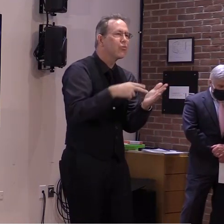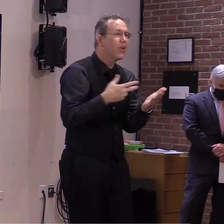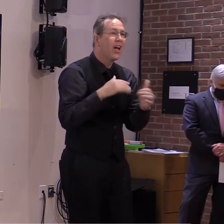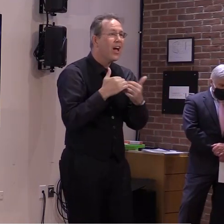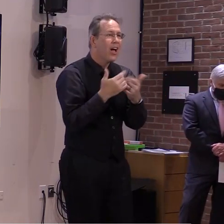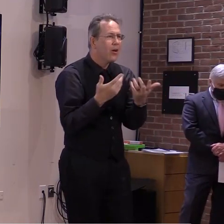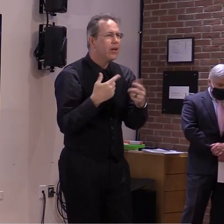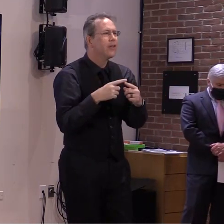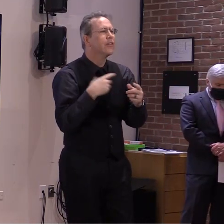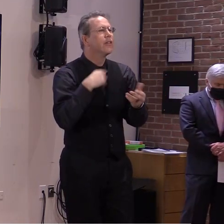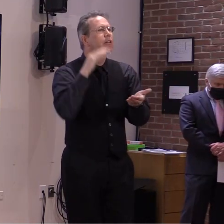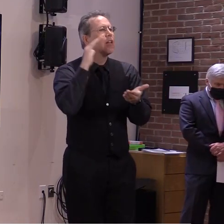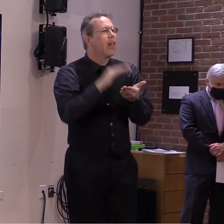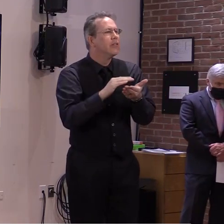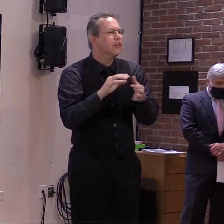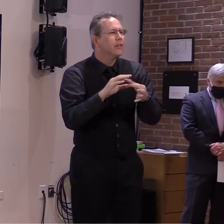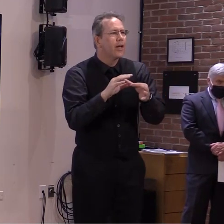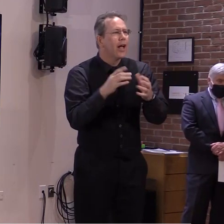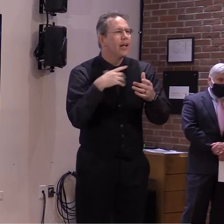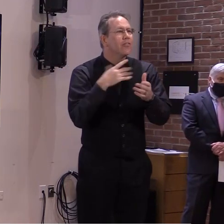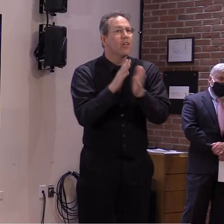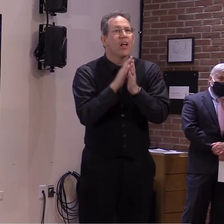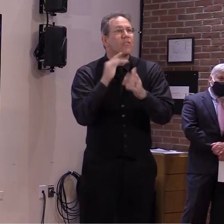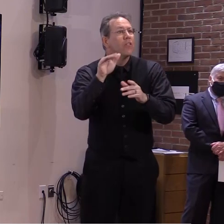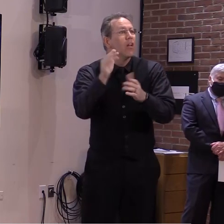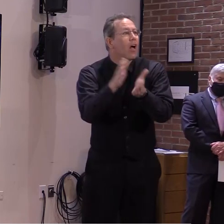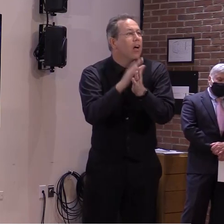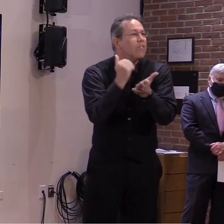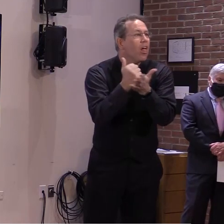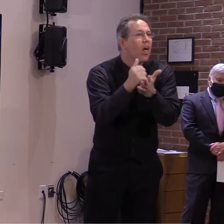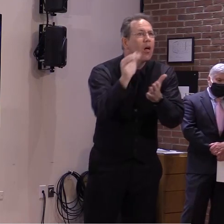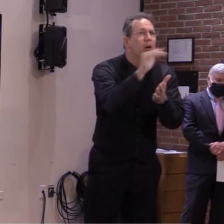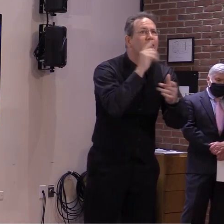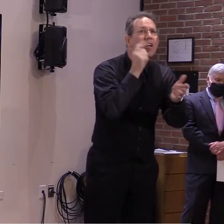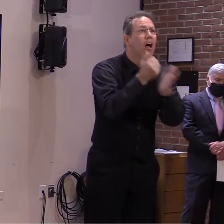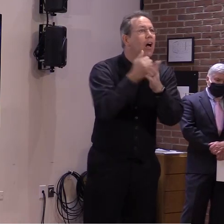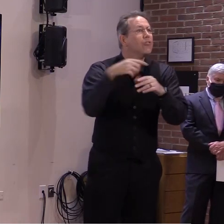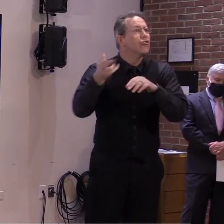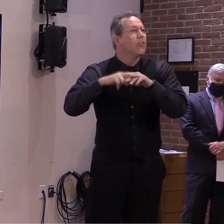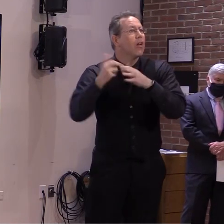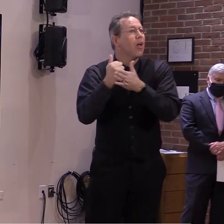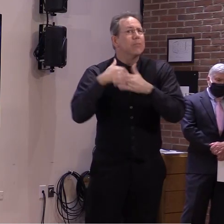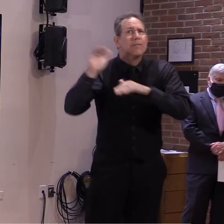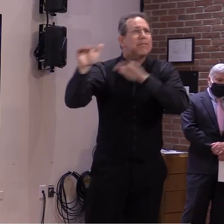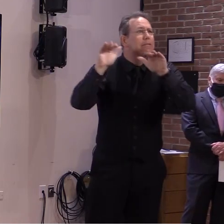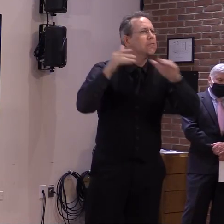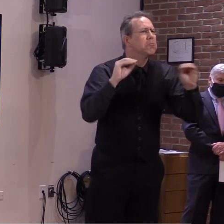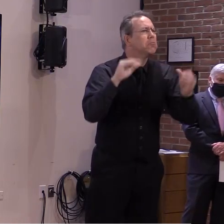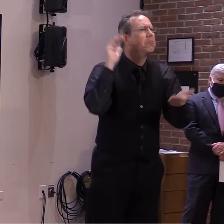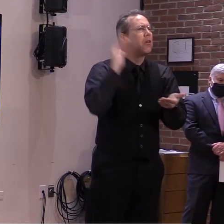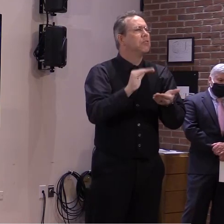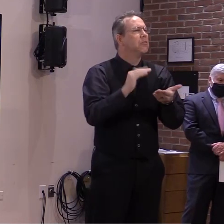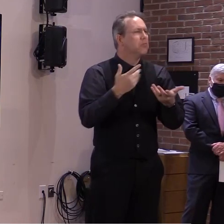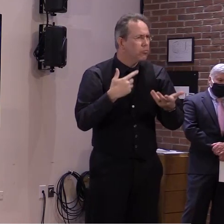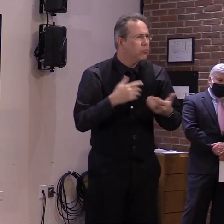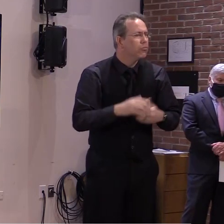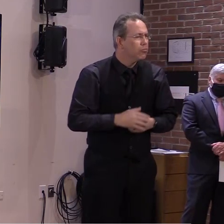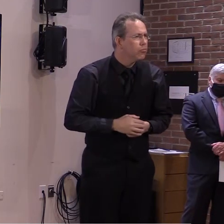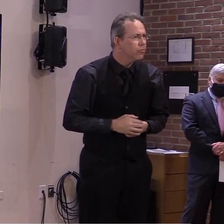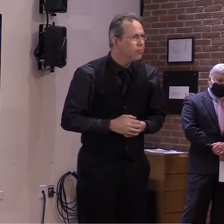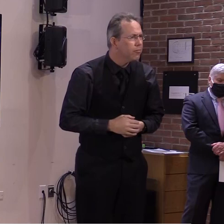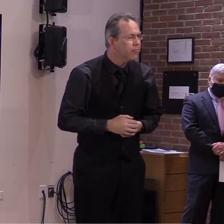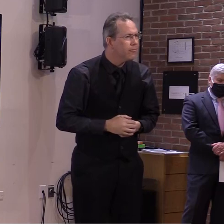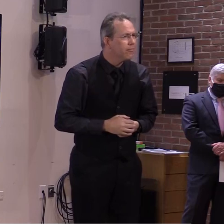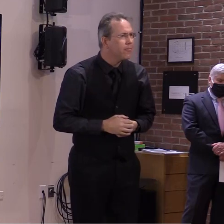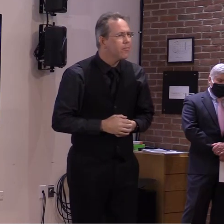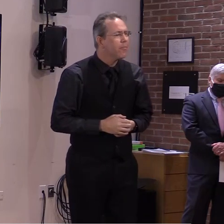external resources. For example, the disinfection section is much smaller. When the guidance was first written in the summer,